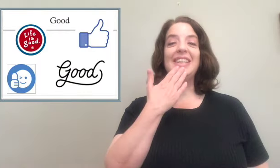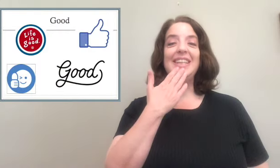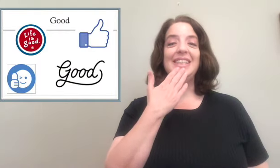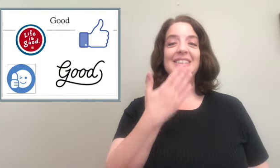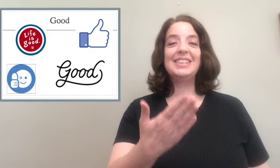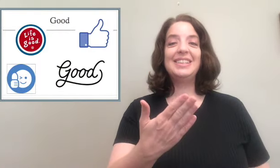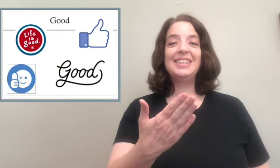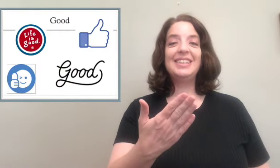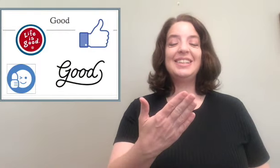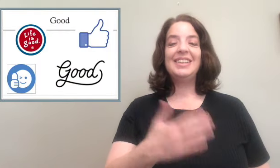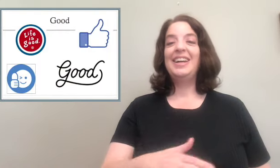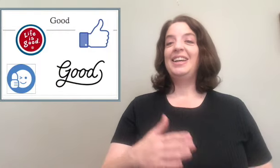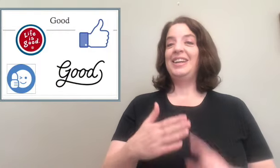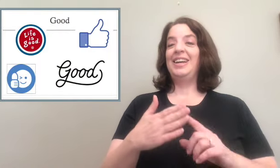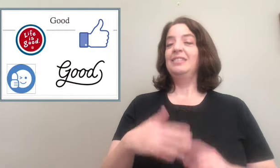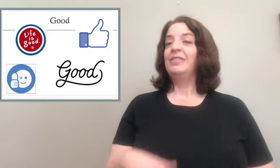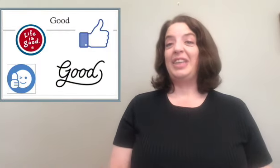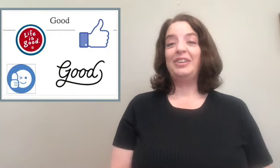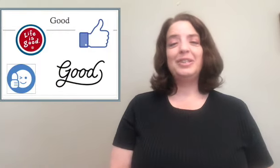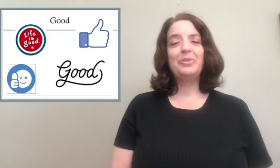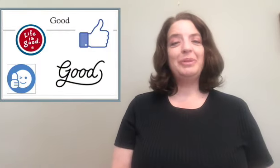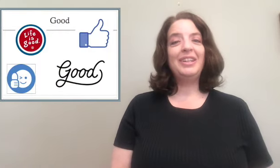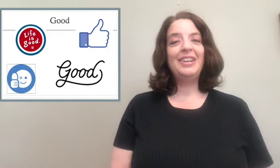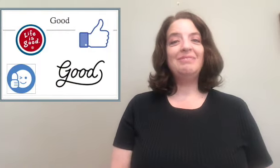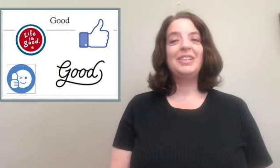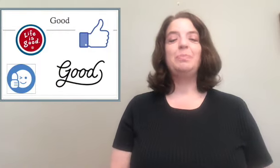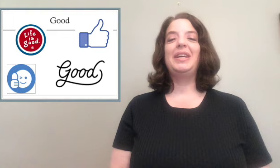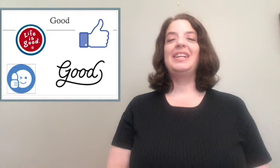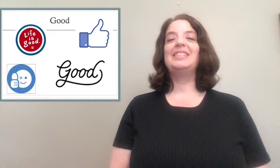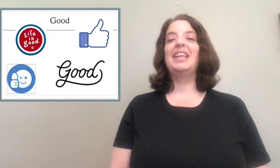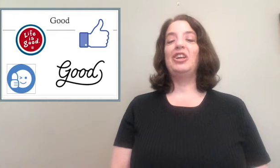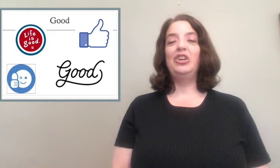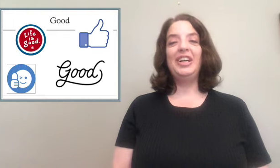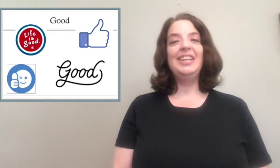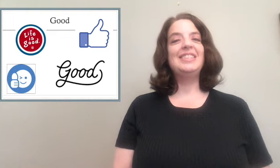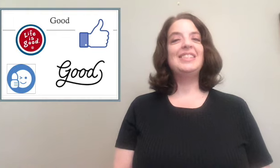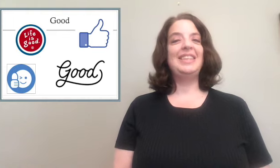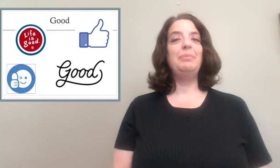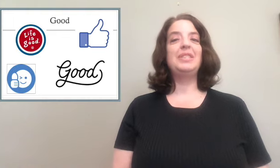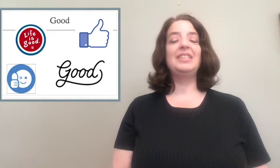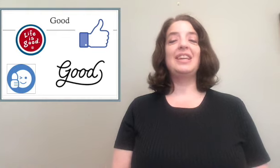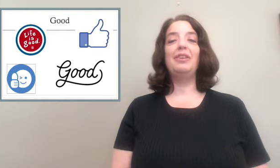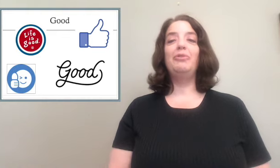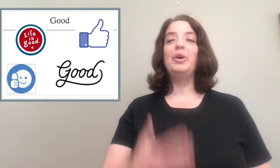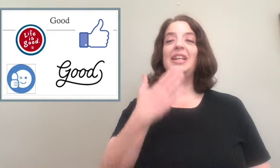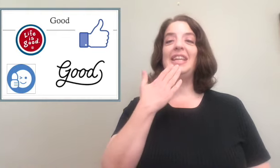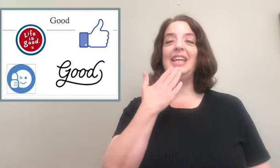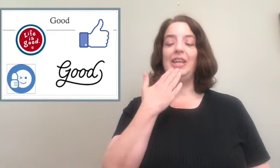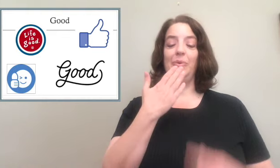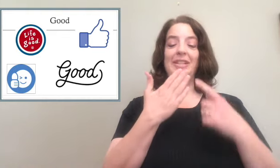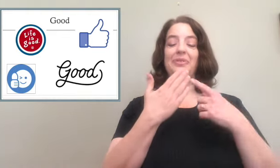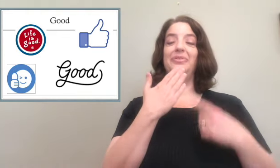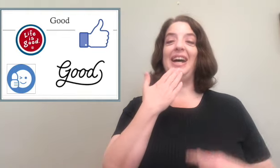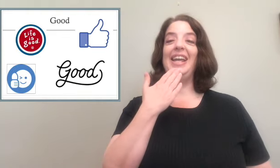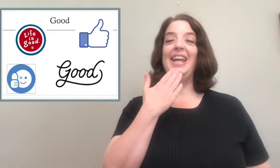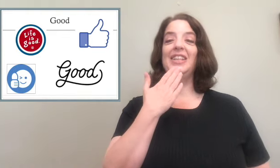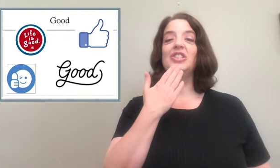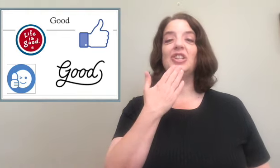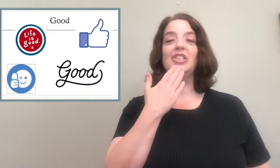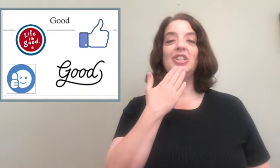this. That looks familiar? It's because good is the same as the sign for thank you. It's a flat hand that starts at your